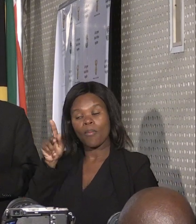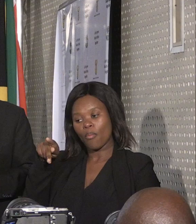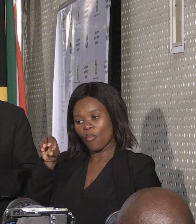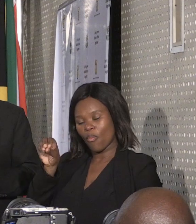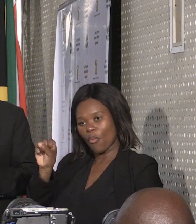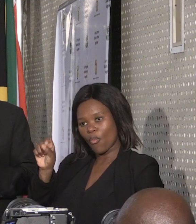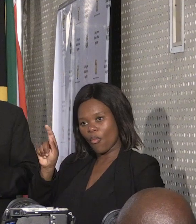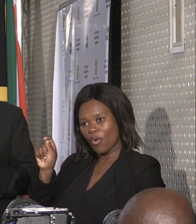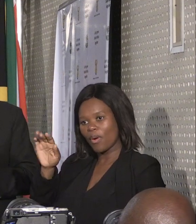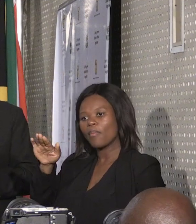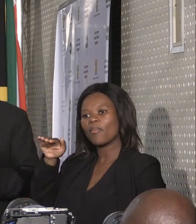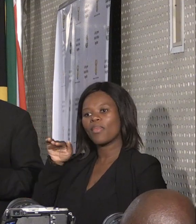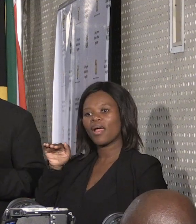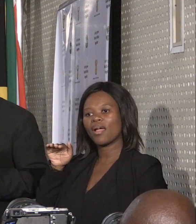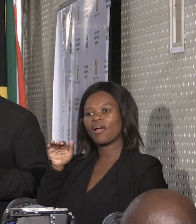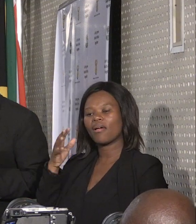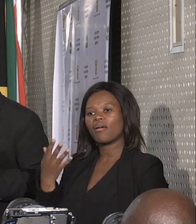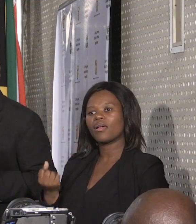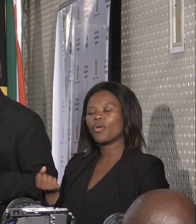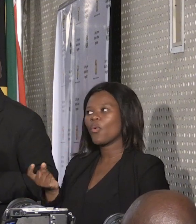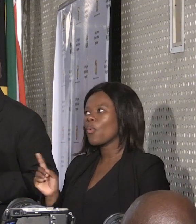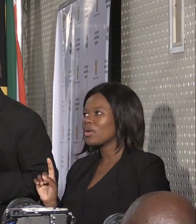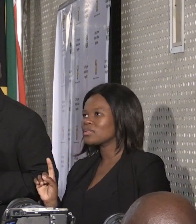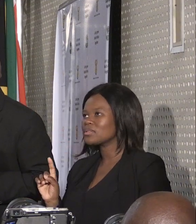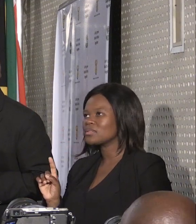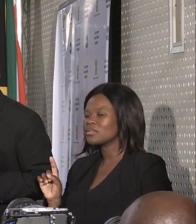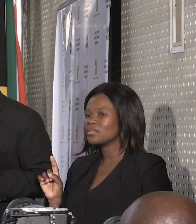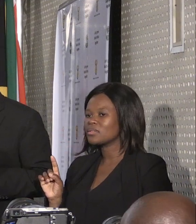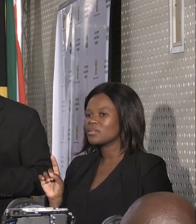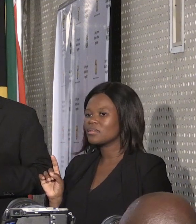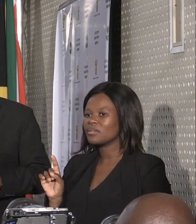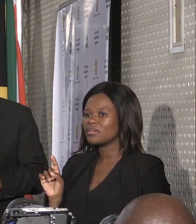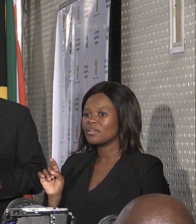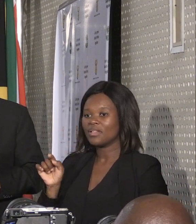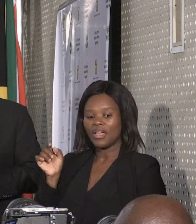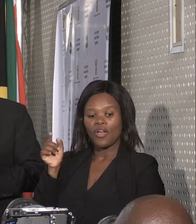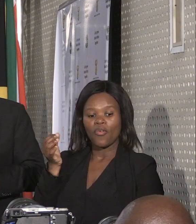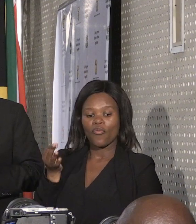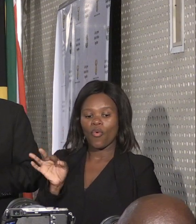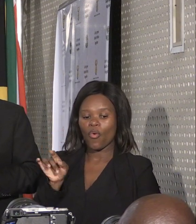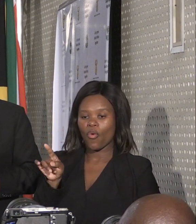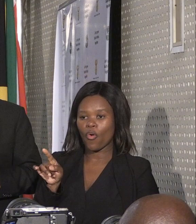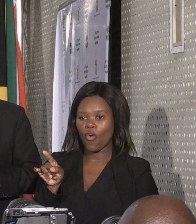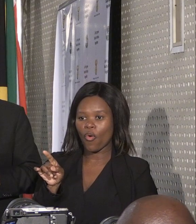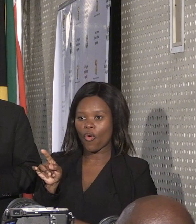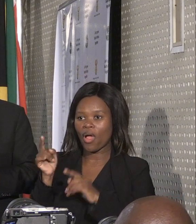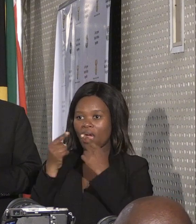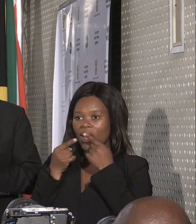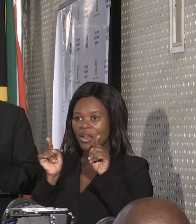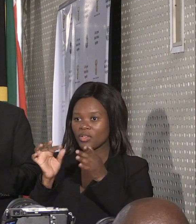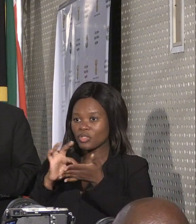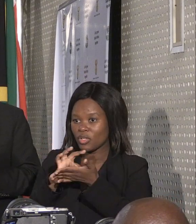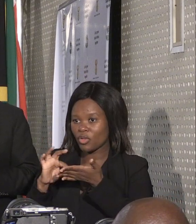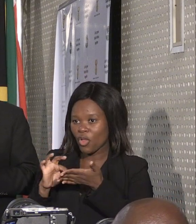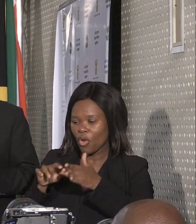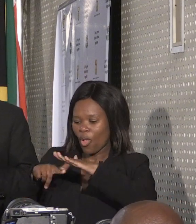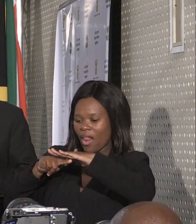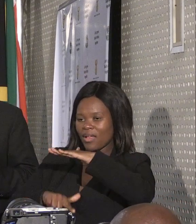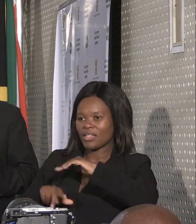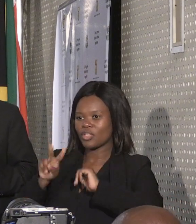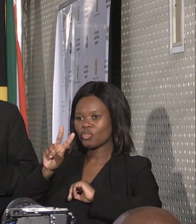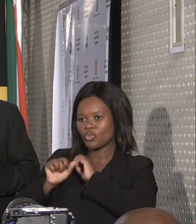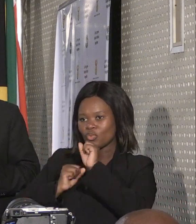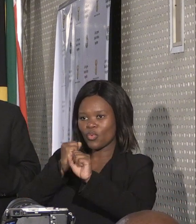Postbank has had, a disclaimer for no less than 2 years. No